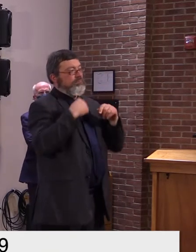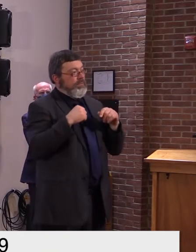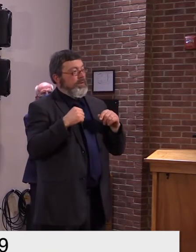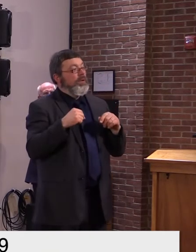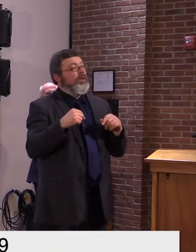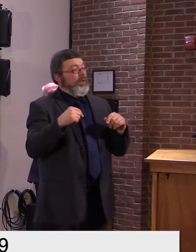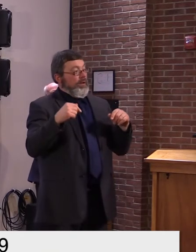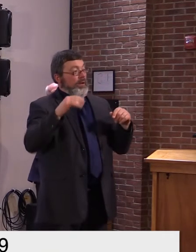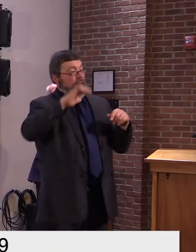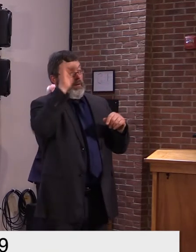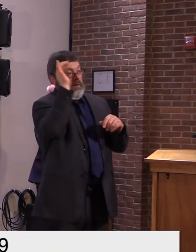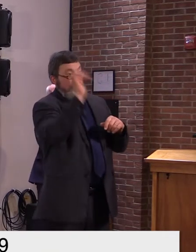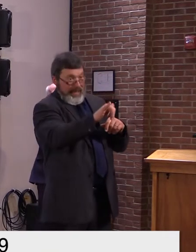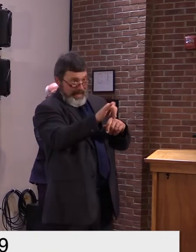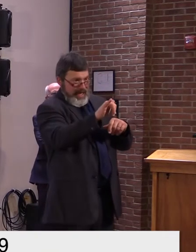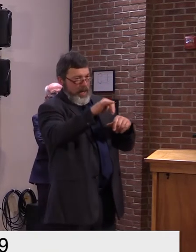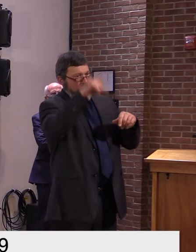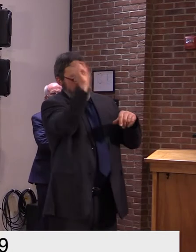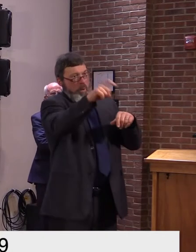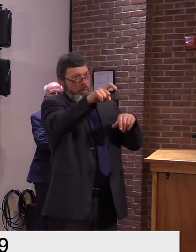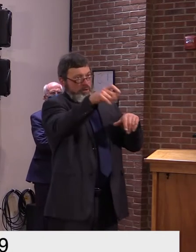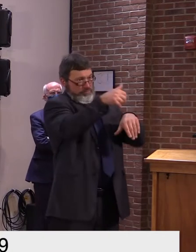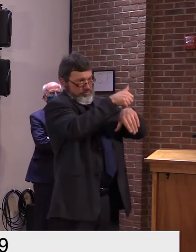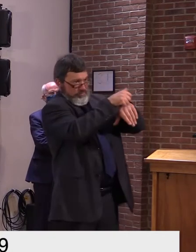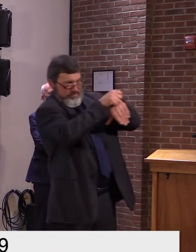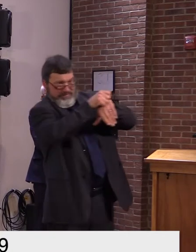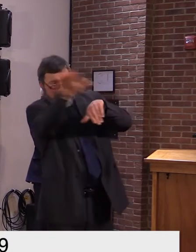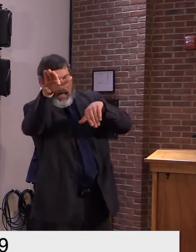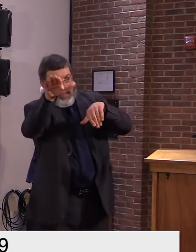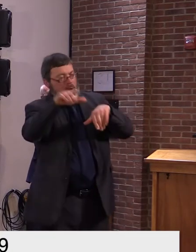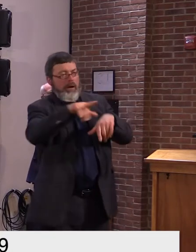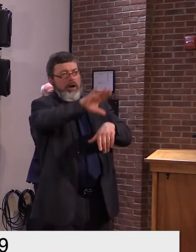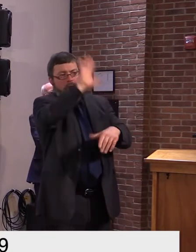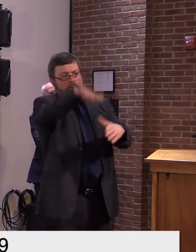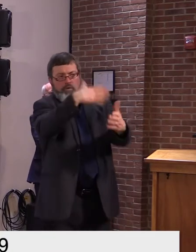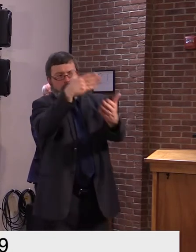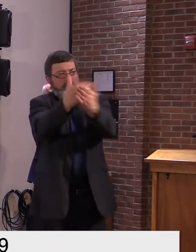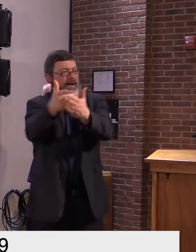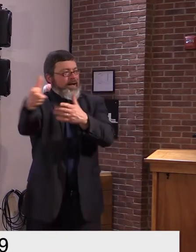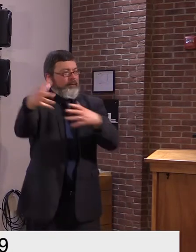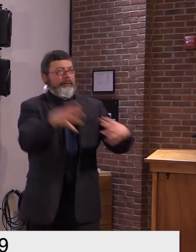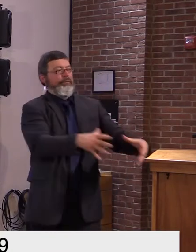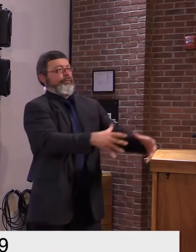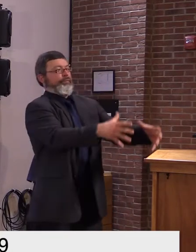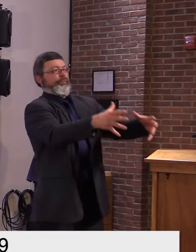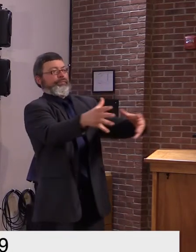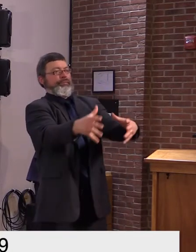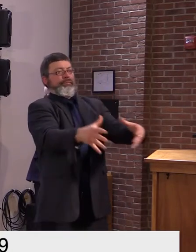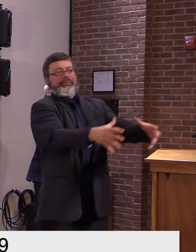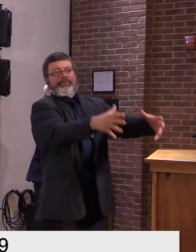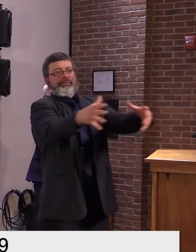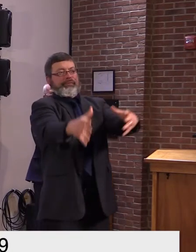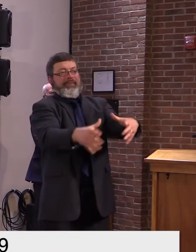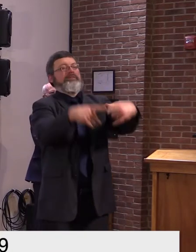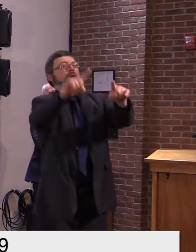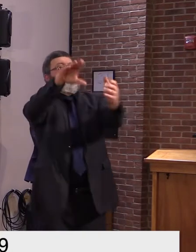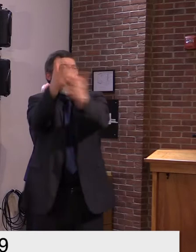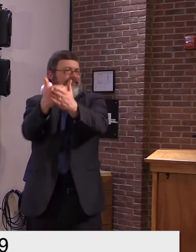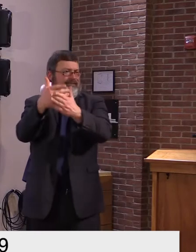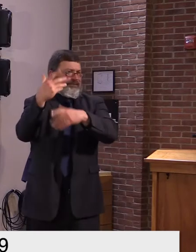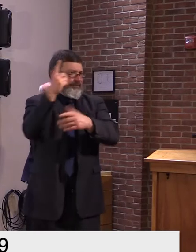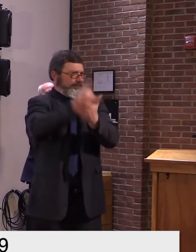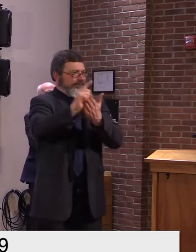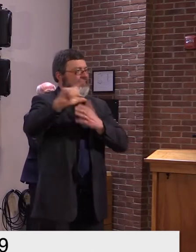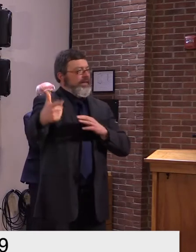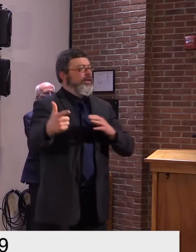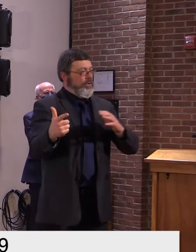end up getting to the road testing facility on time. But that wasn't their fault. That